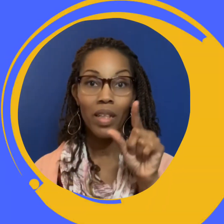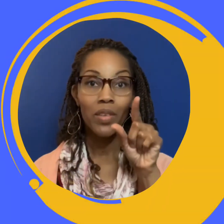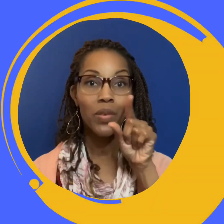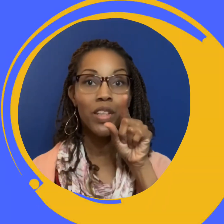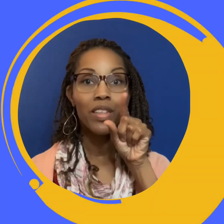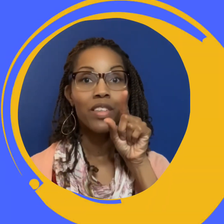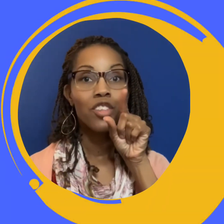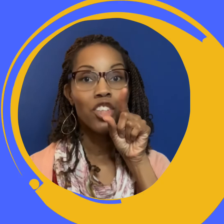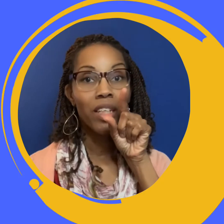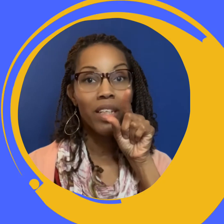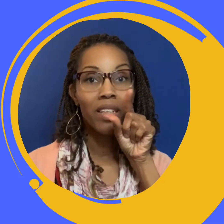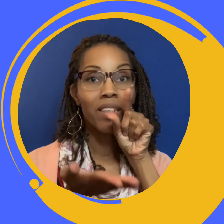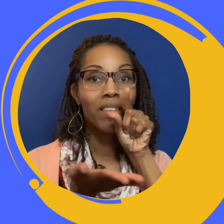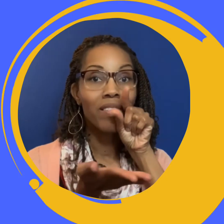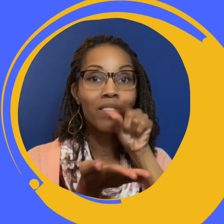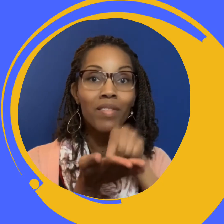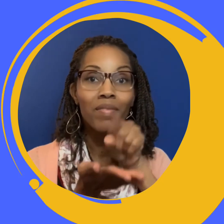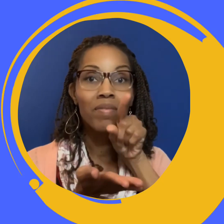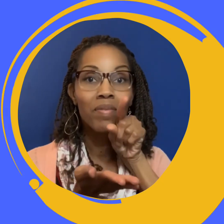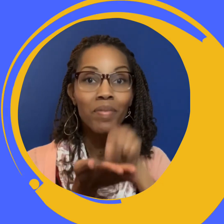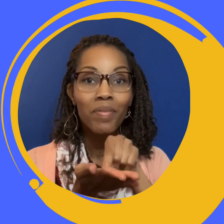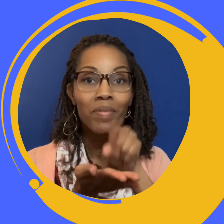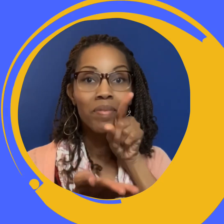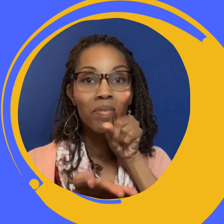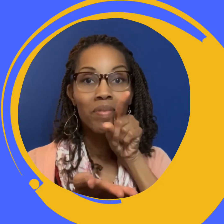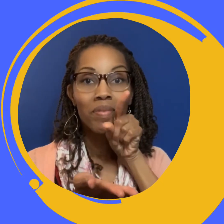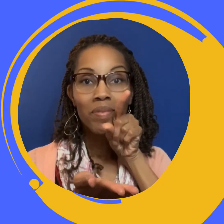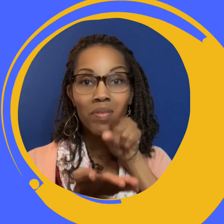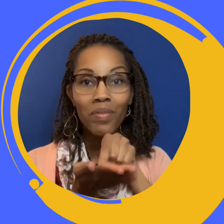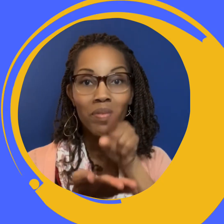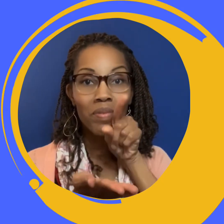And next word, chicken.